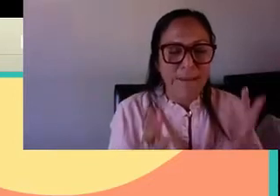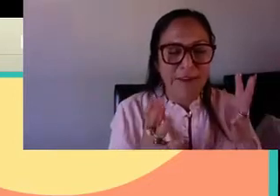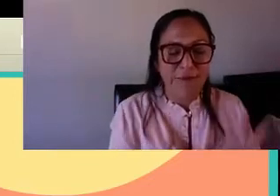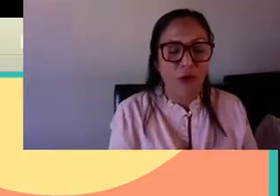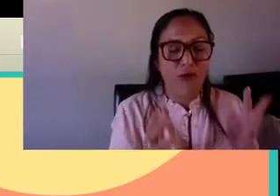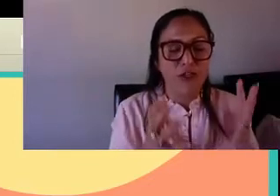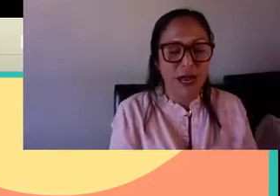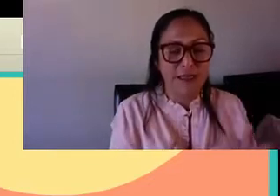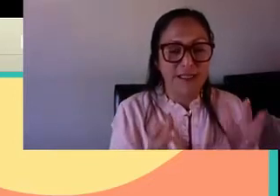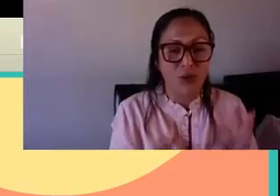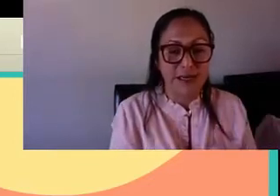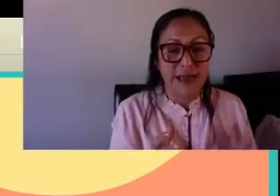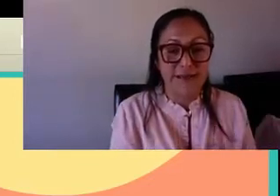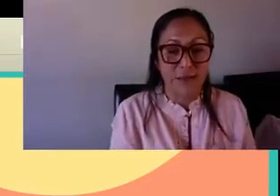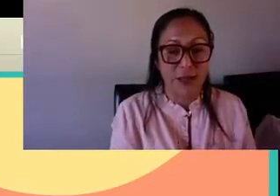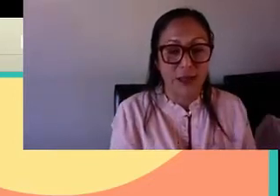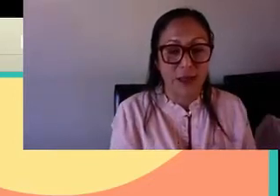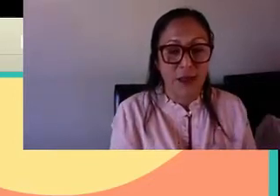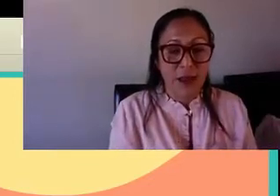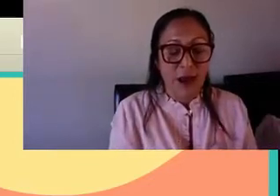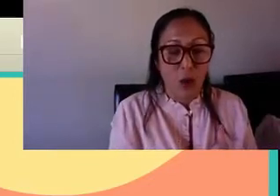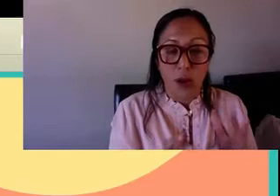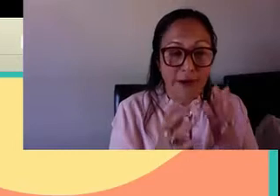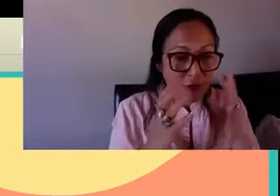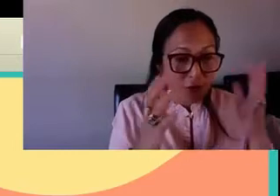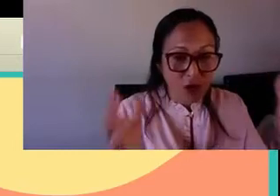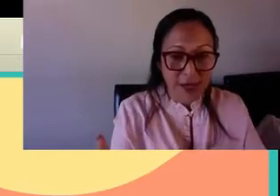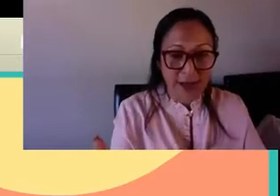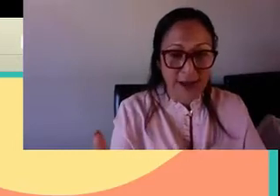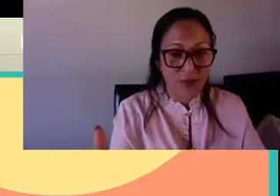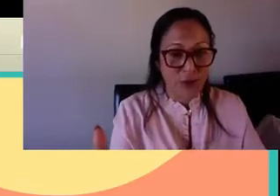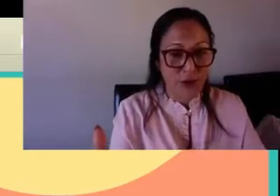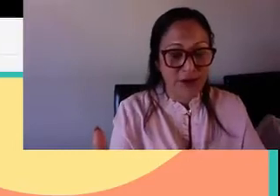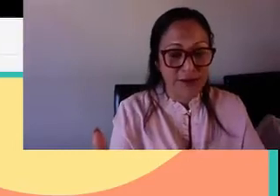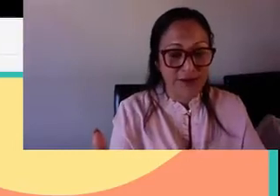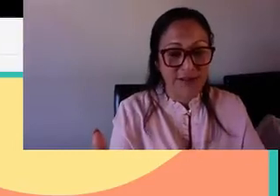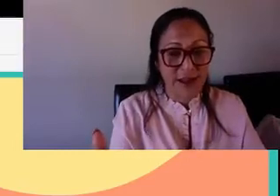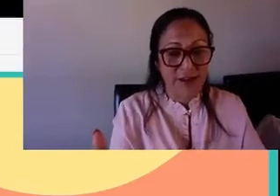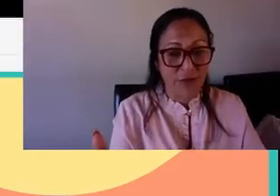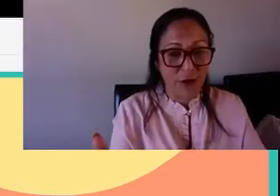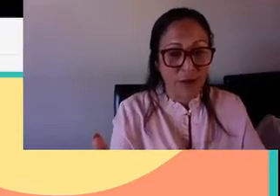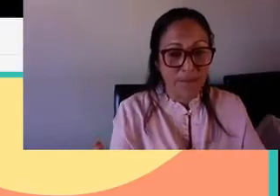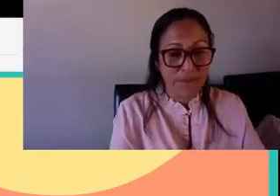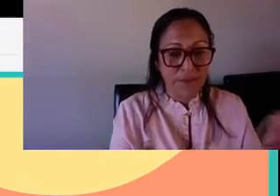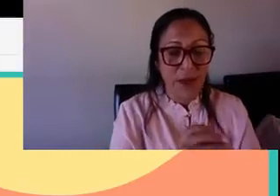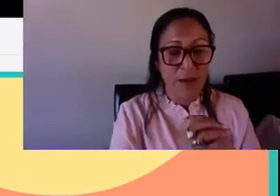right before the child is going to get something or whatever they're looking at is what we're going to use the signs